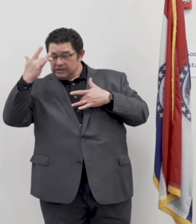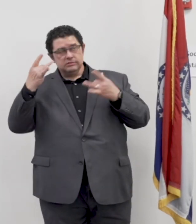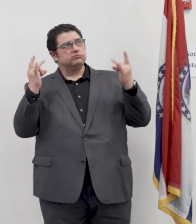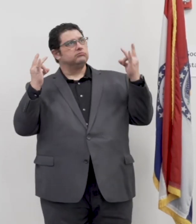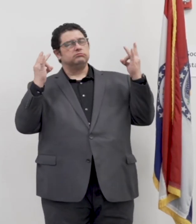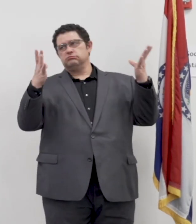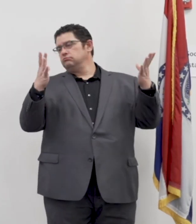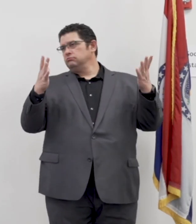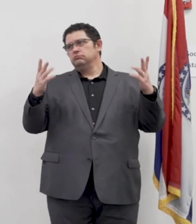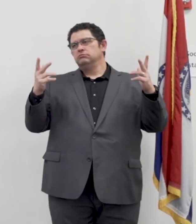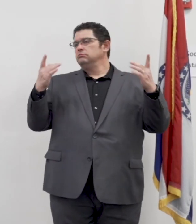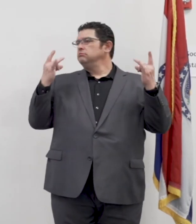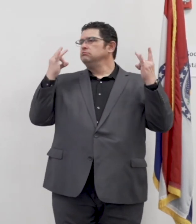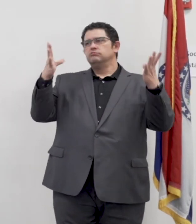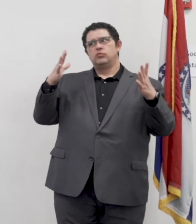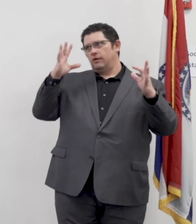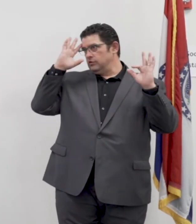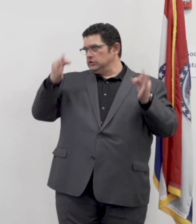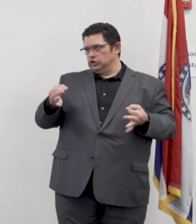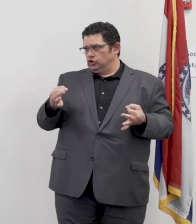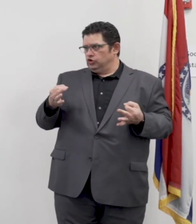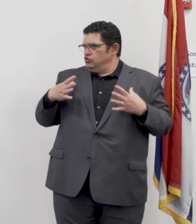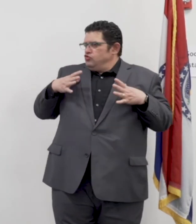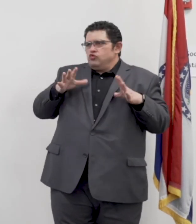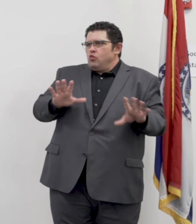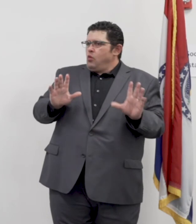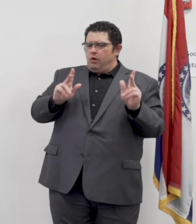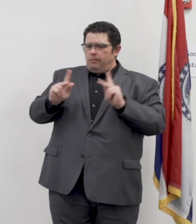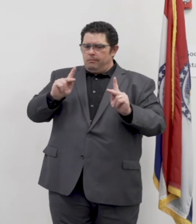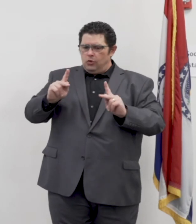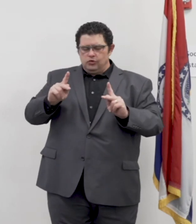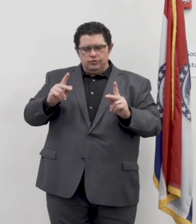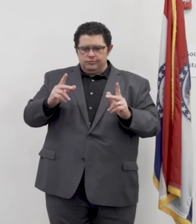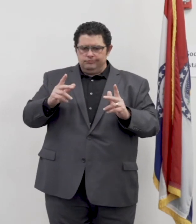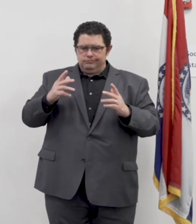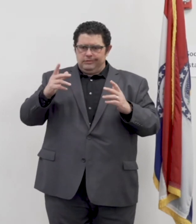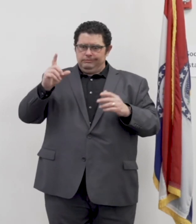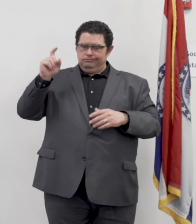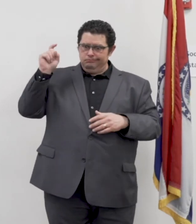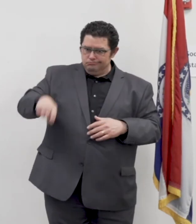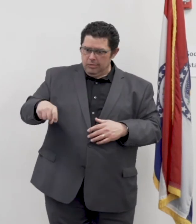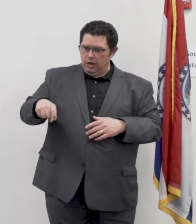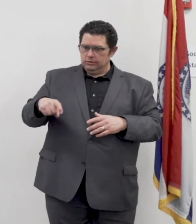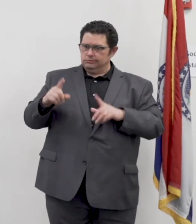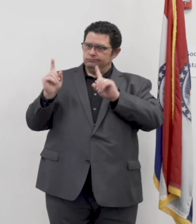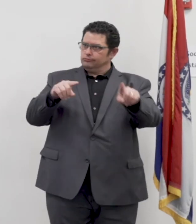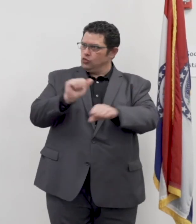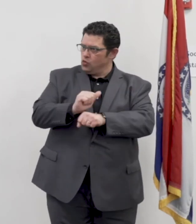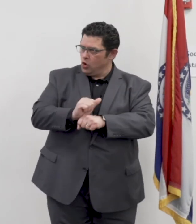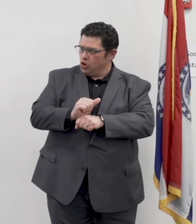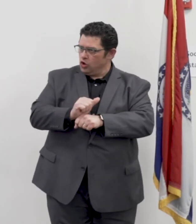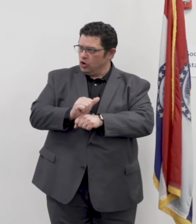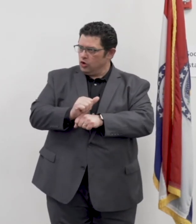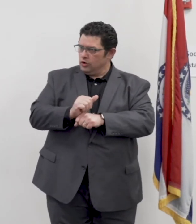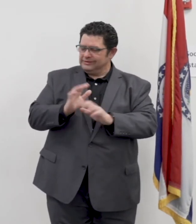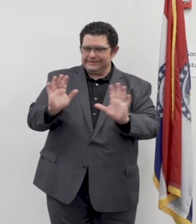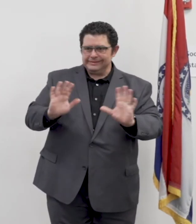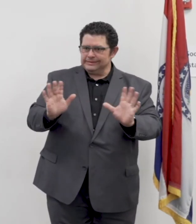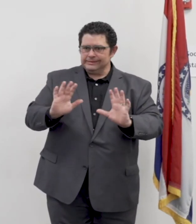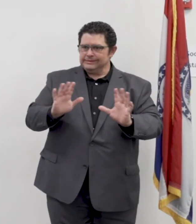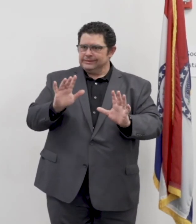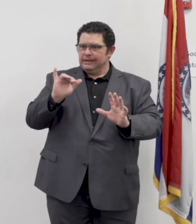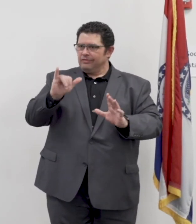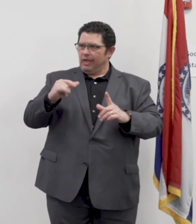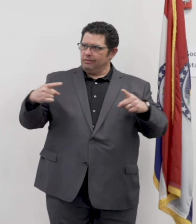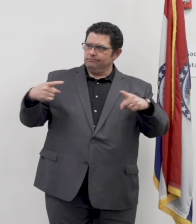terrible decision. And you don't want an individual to be financially motivated to have to go to work. And that cuts against the grain of everything we're trying to